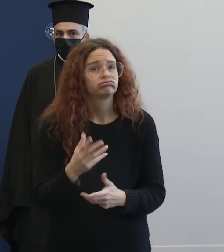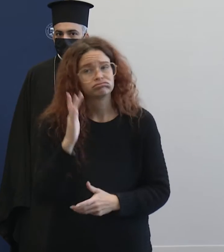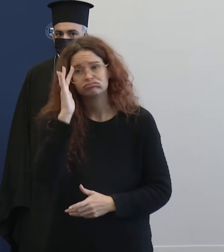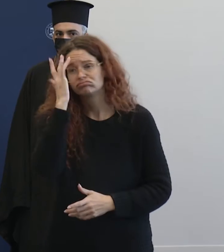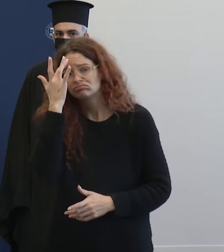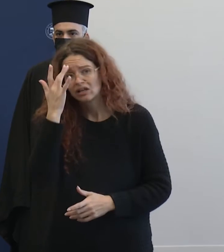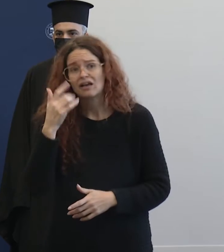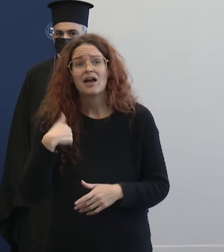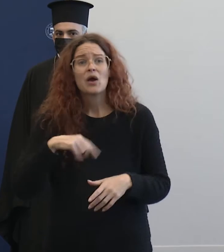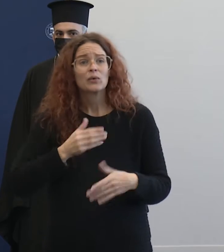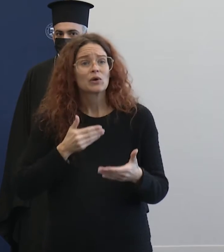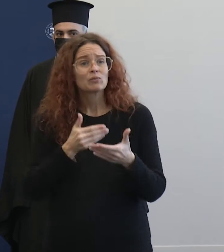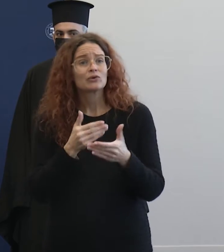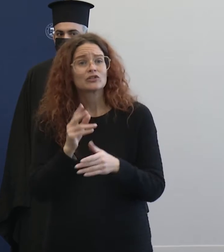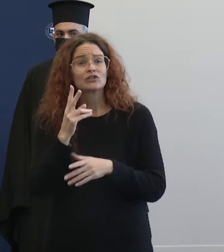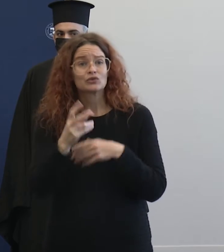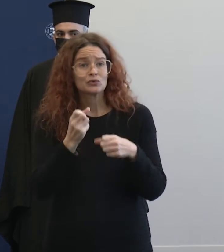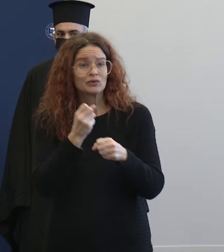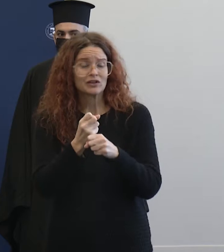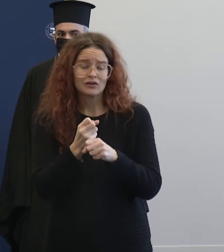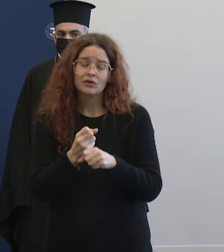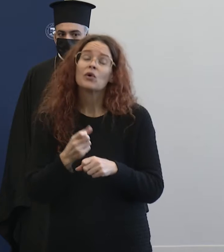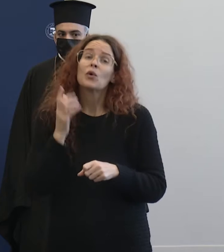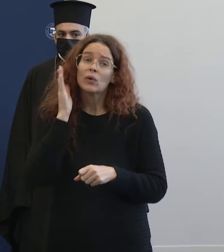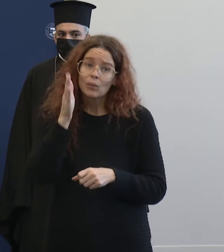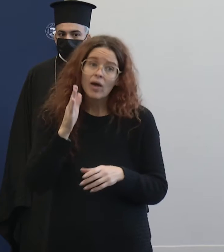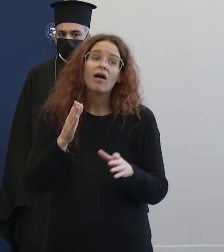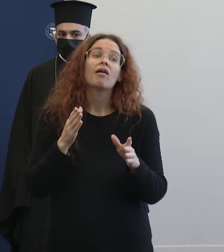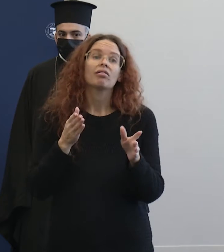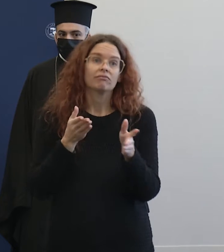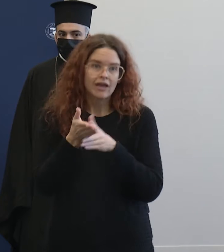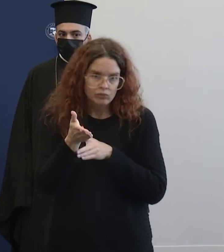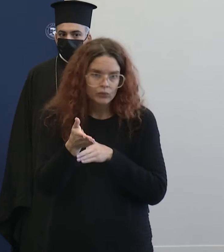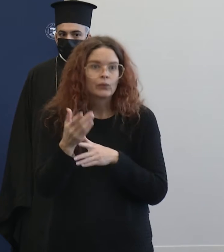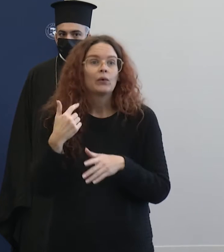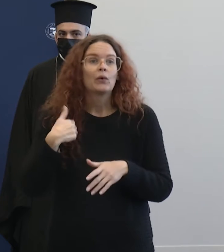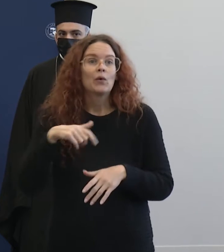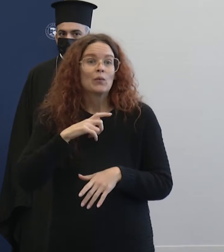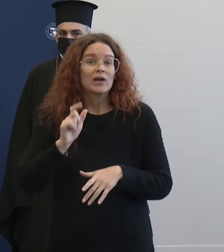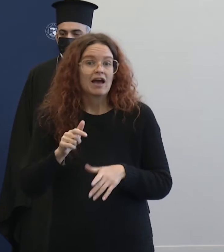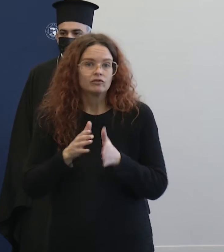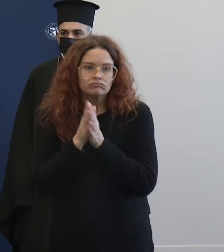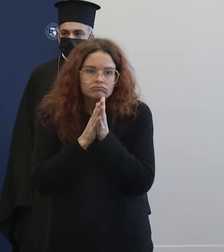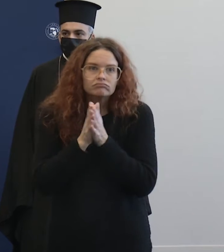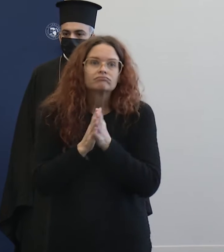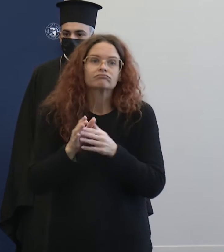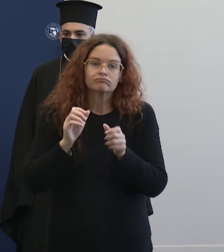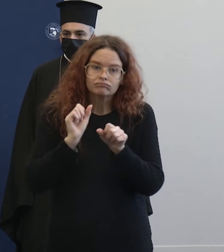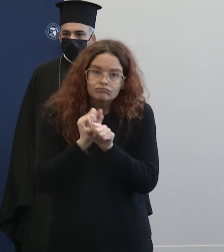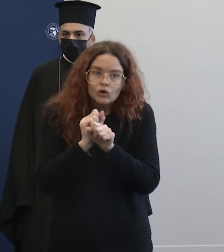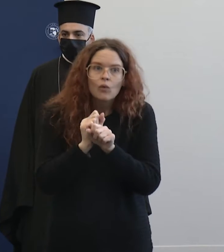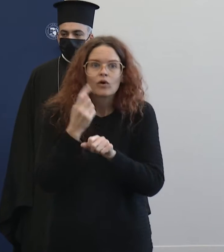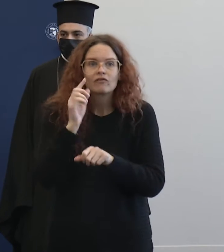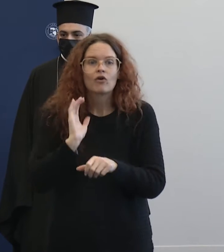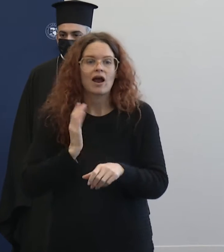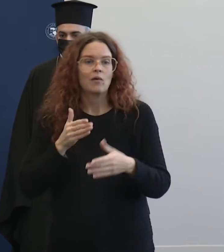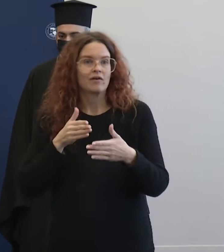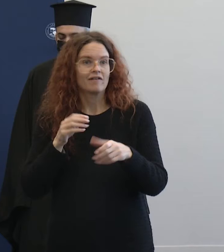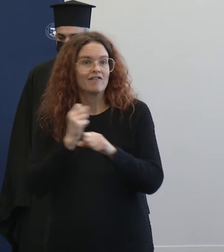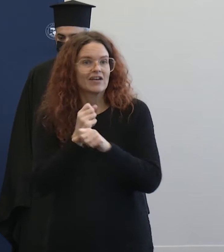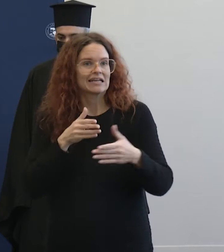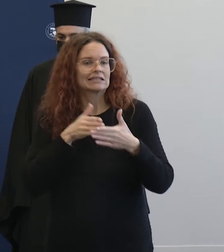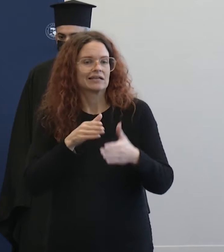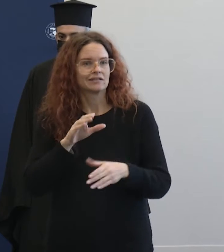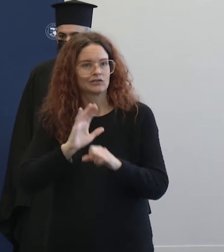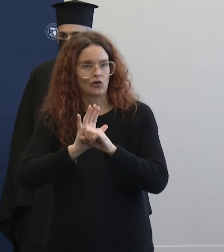pandemic as we approach the two-year mark, but we will get through this. We need to remain vigilant in our fight against COVID. The virus looks